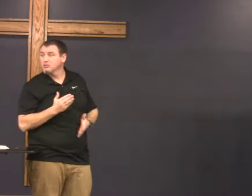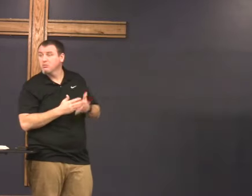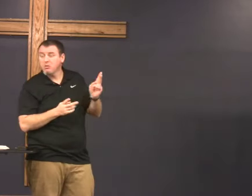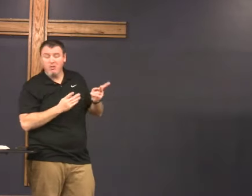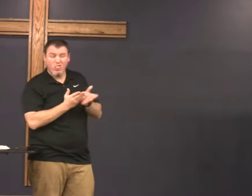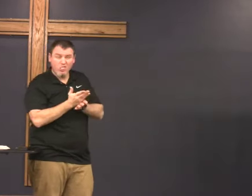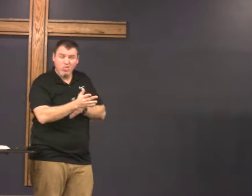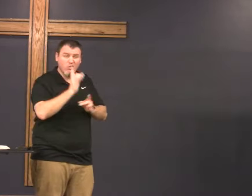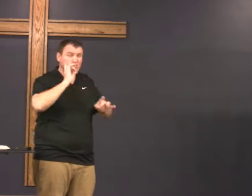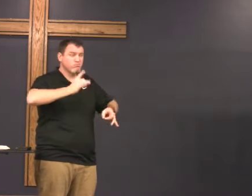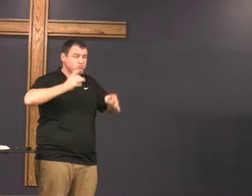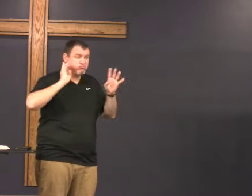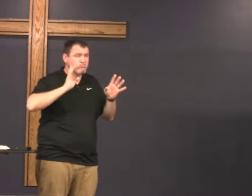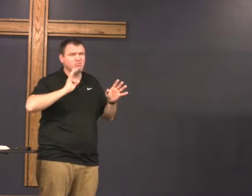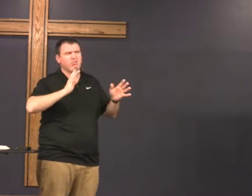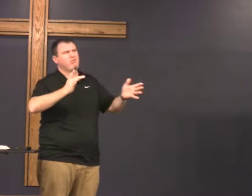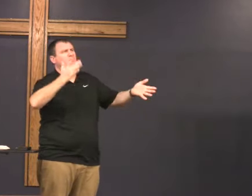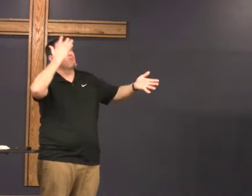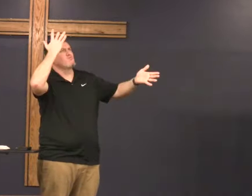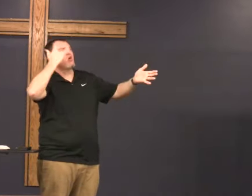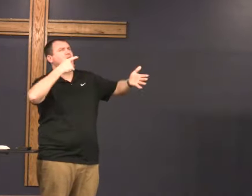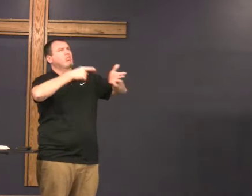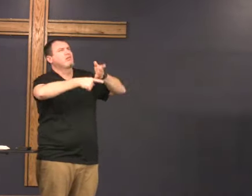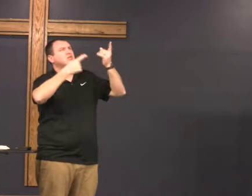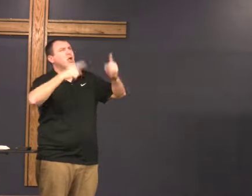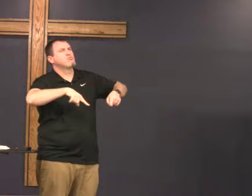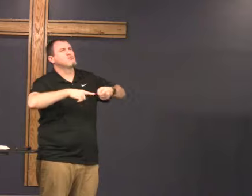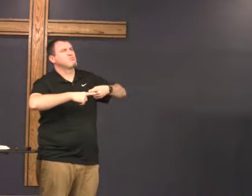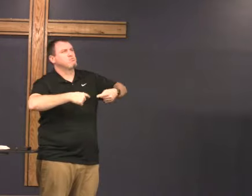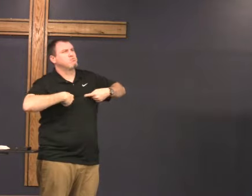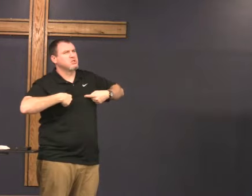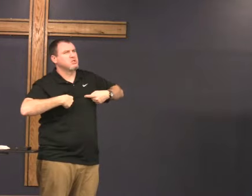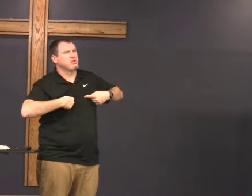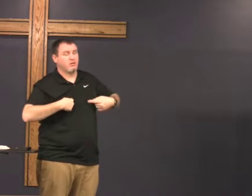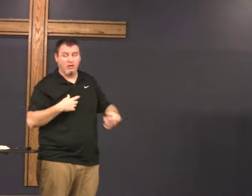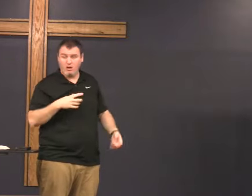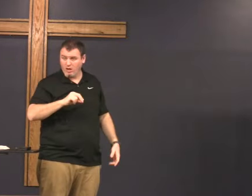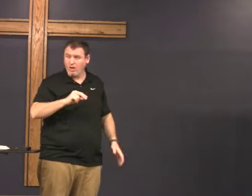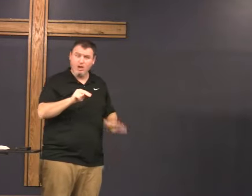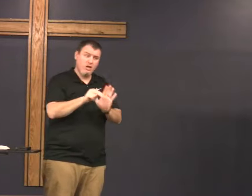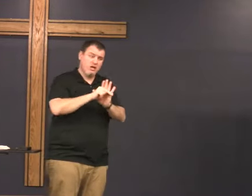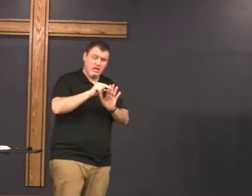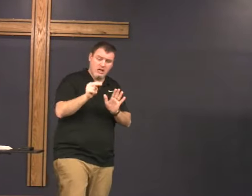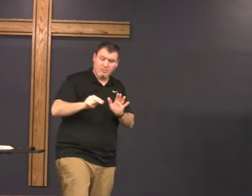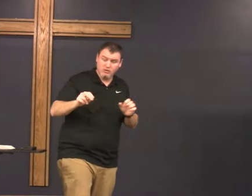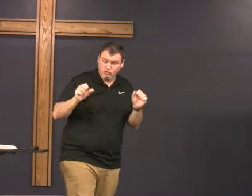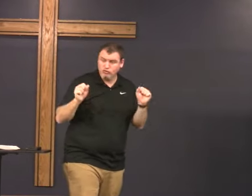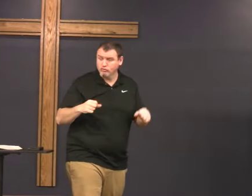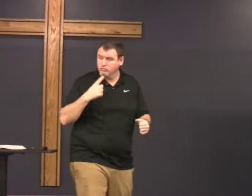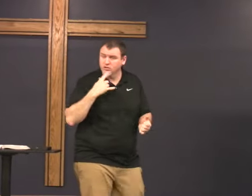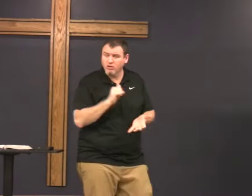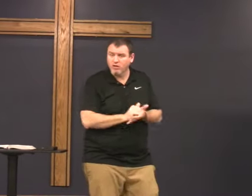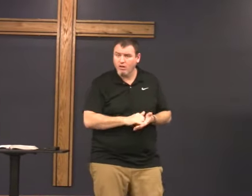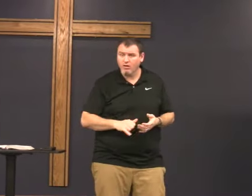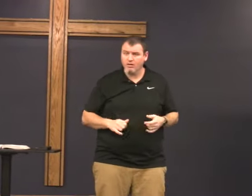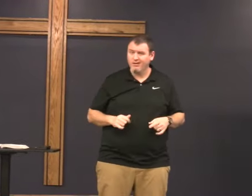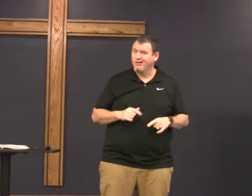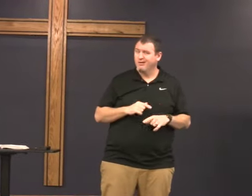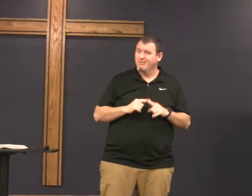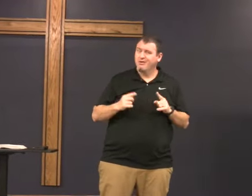many people just say, I blame God for all these things that happened. It happens to me. And Nebuchadnezzar, he could have done